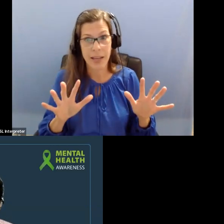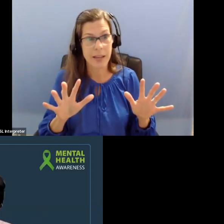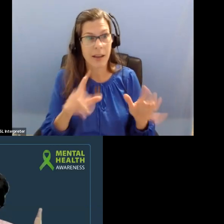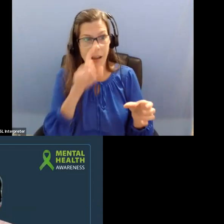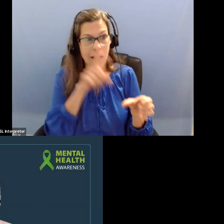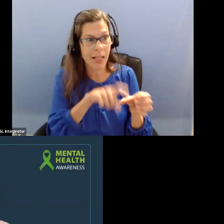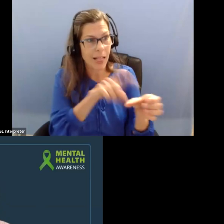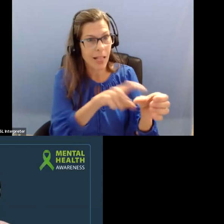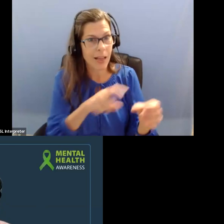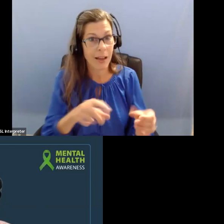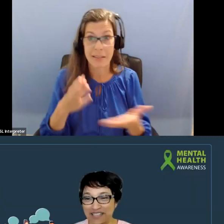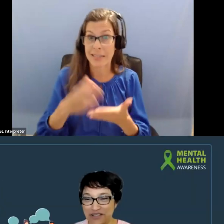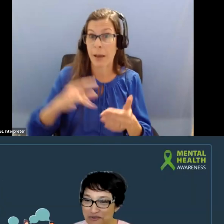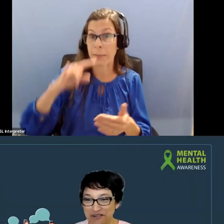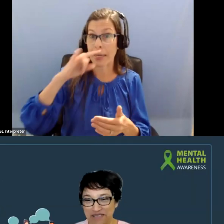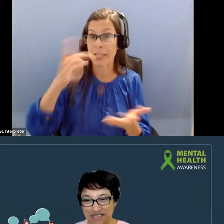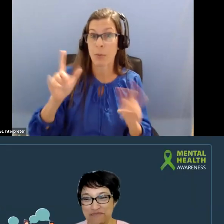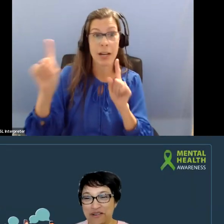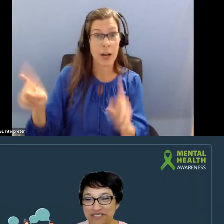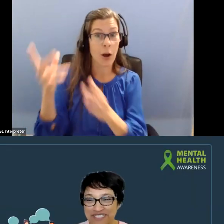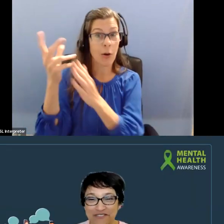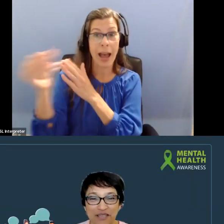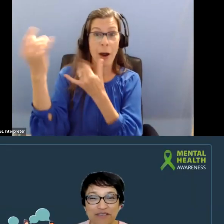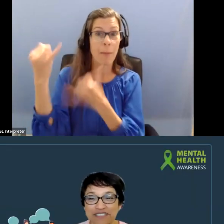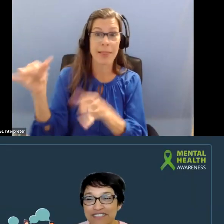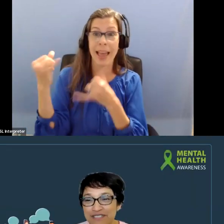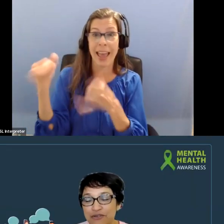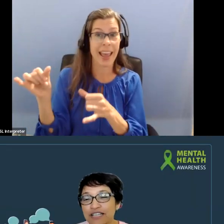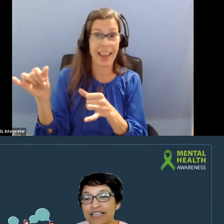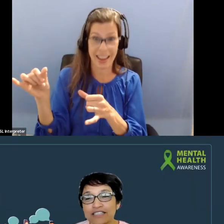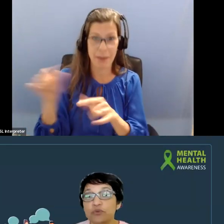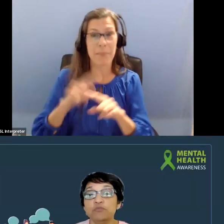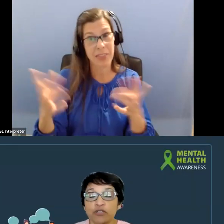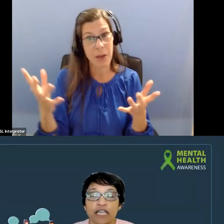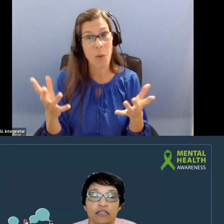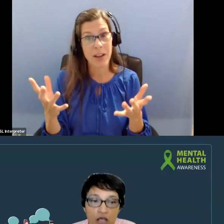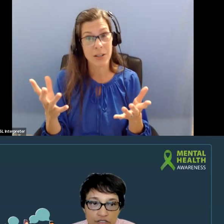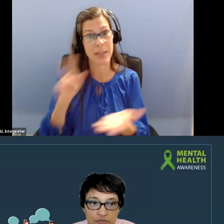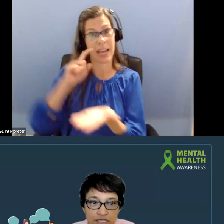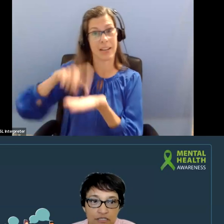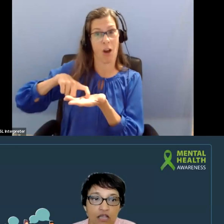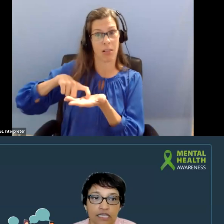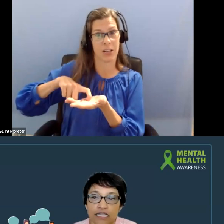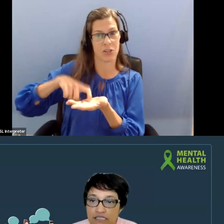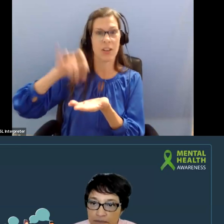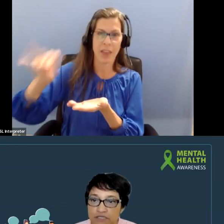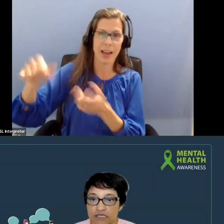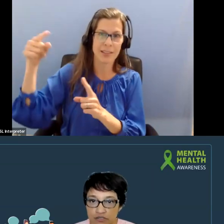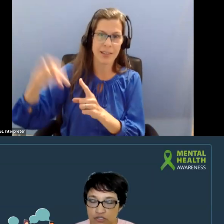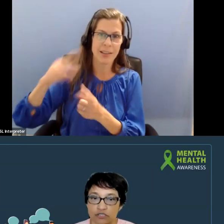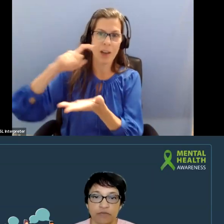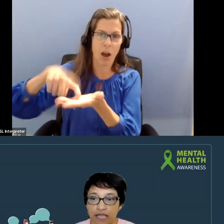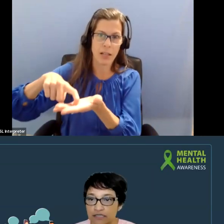Like, a lot of kids just want to go out and play. They don't want to make their parents stuff their business. So So it was more the acknowledgement, not the